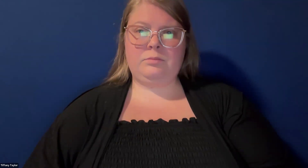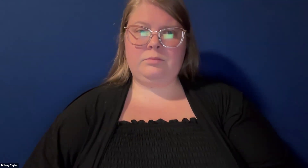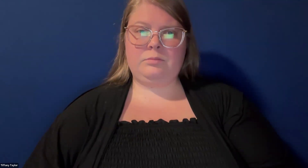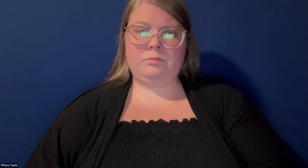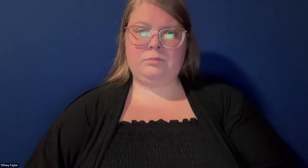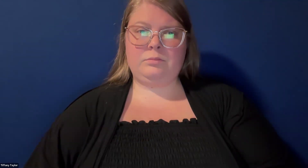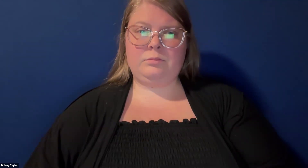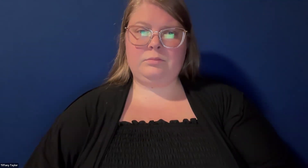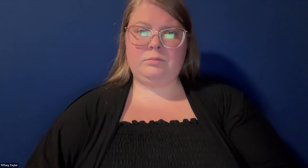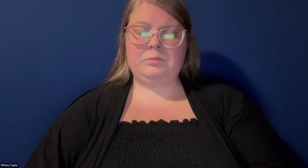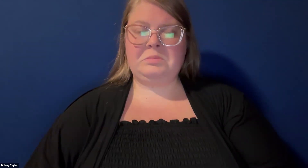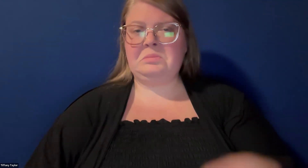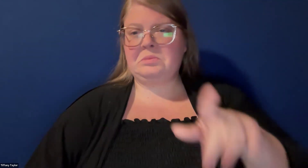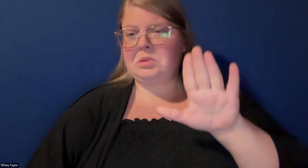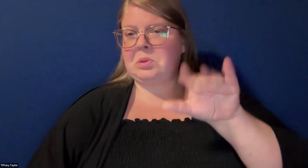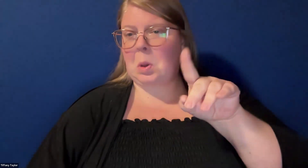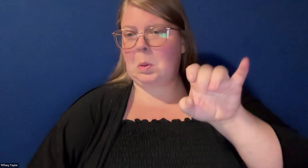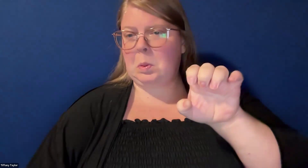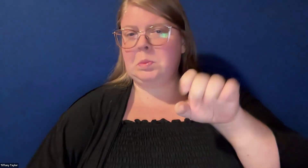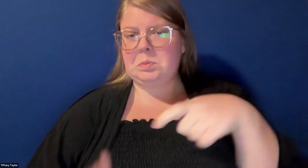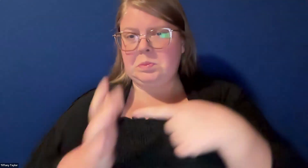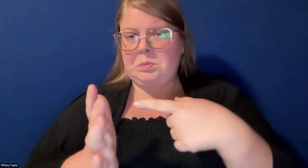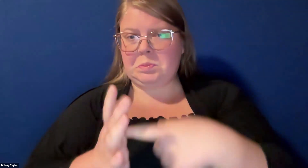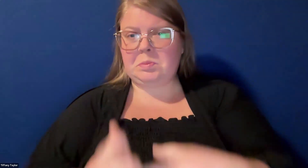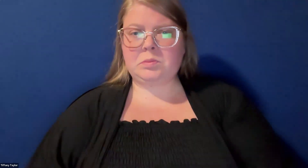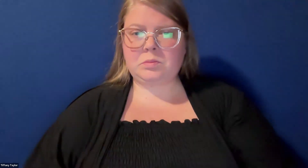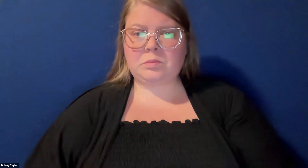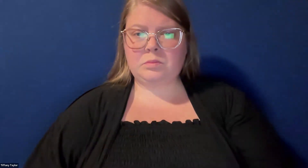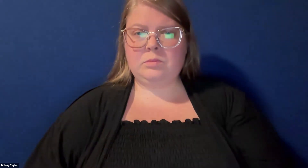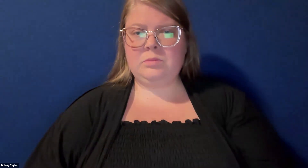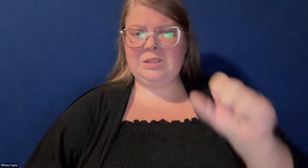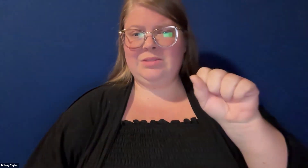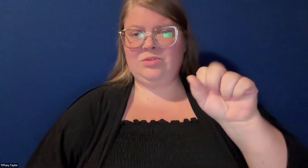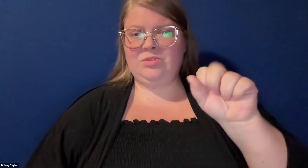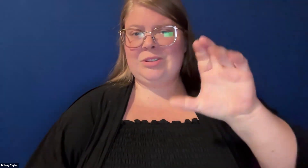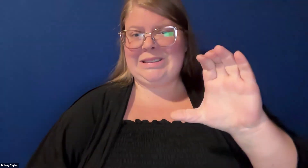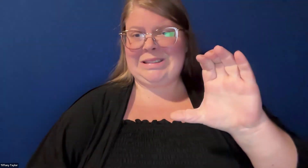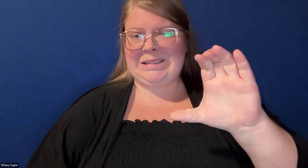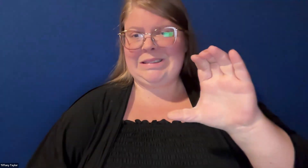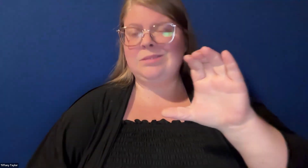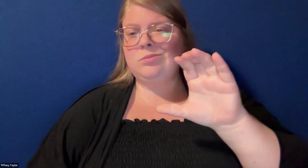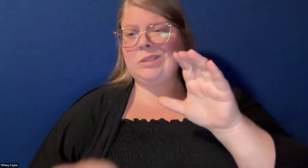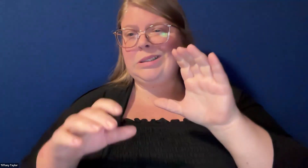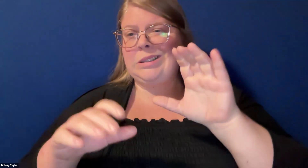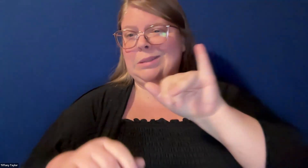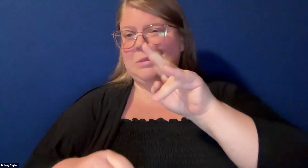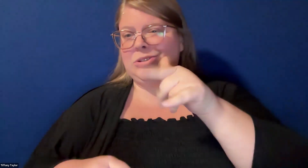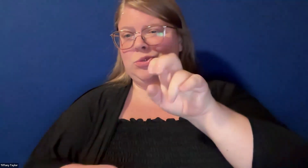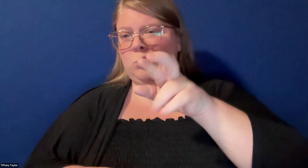is like src, which is having some URL, alternative text, which is having some alt